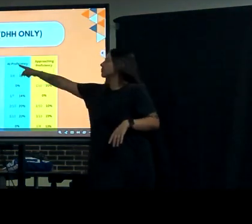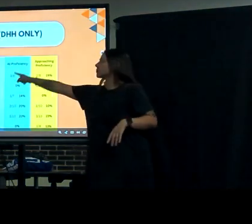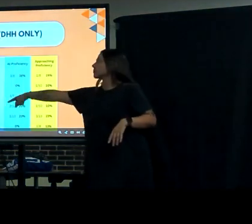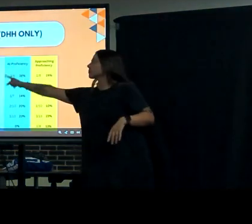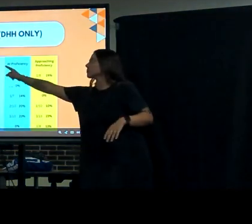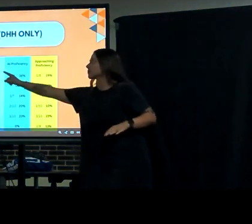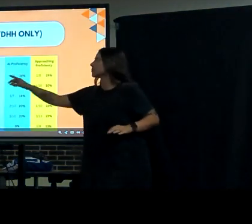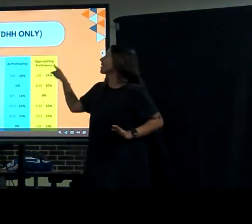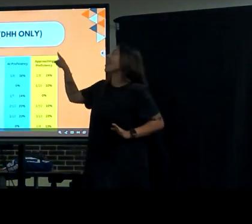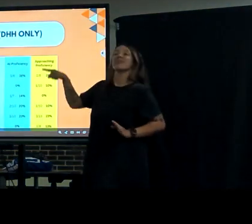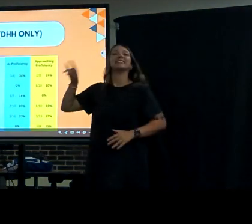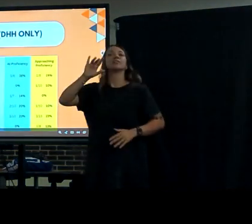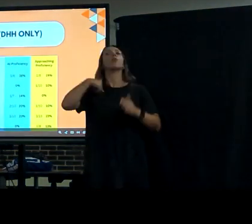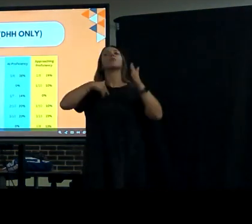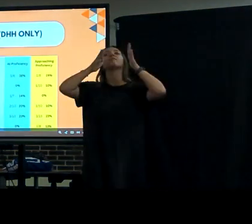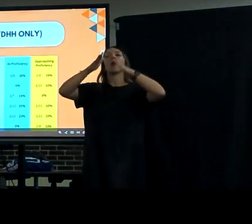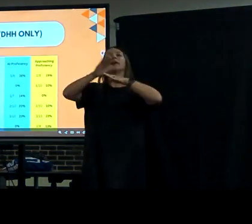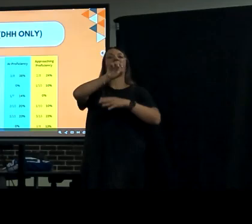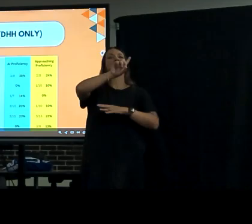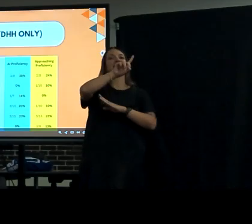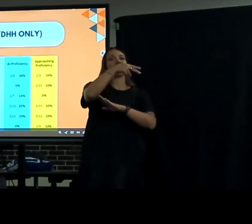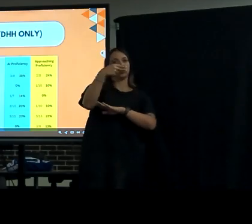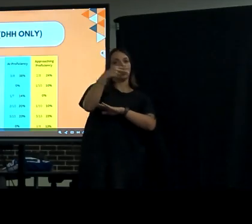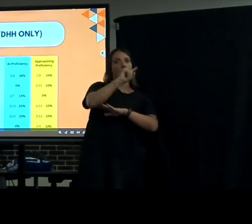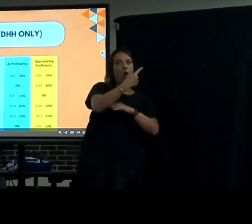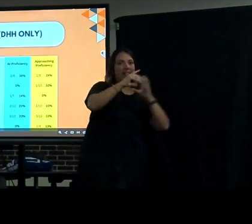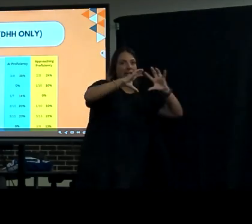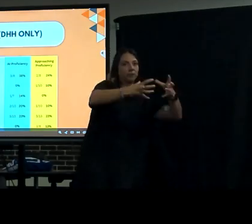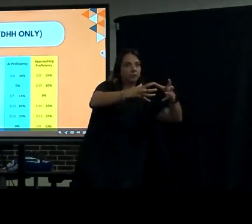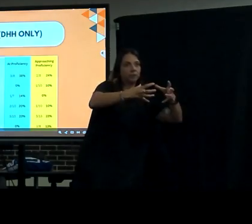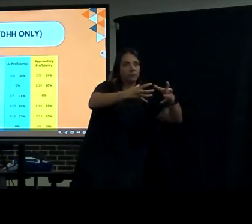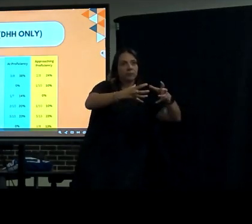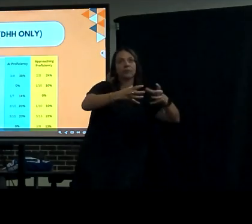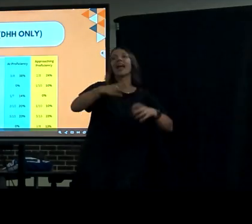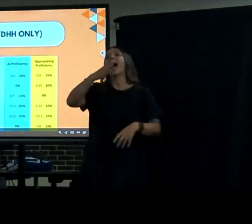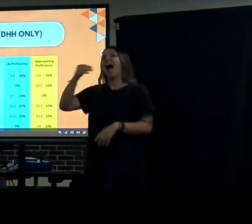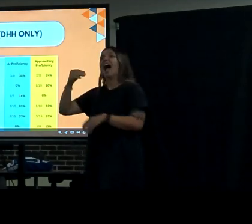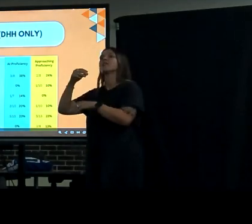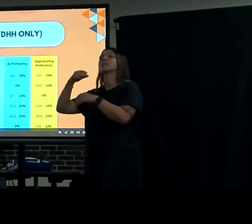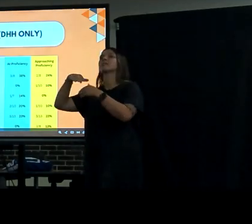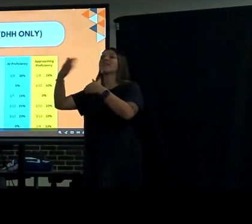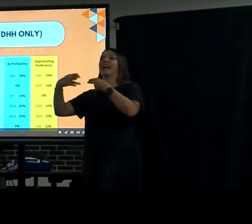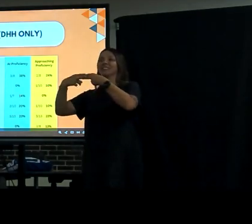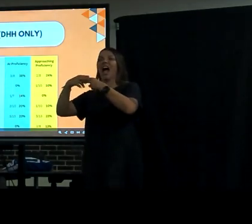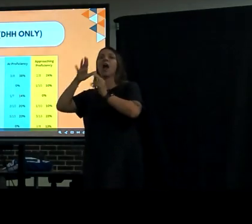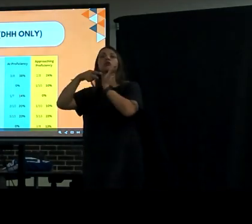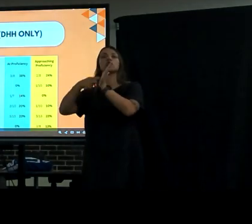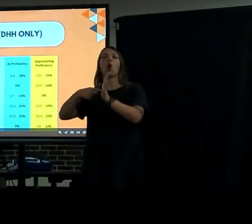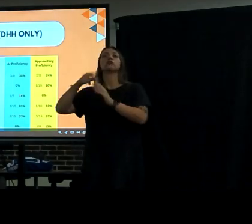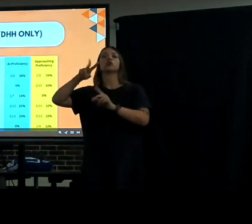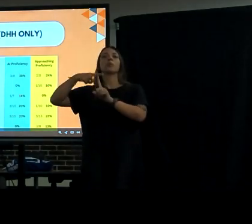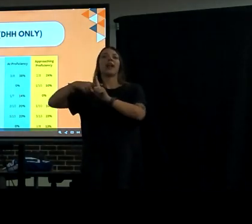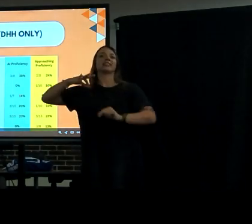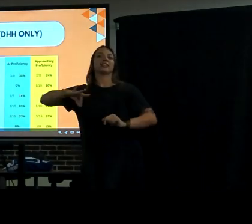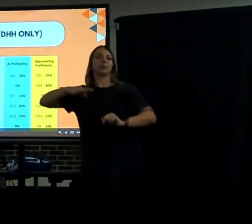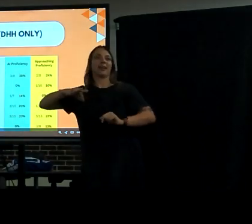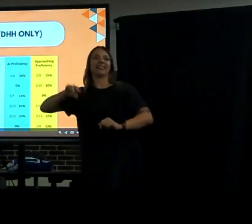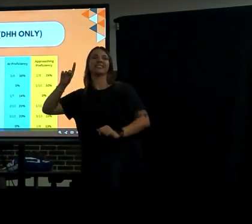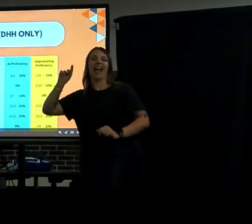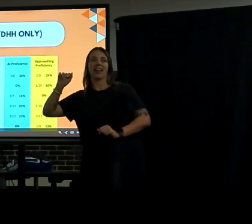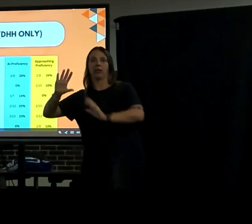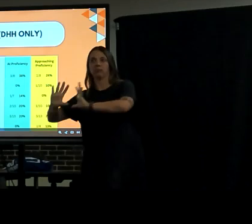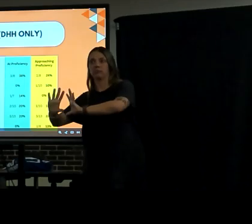This chart will show you, we're focusing on DHH eligibility only, and then the next slide is going to